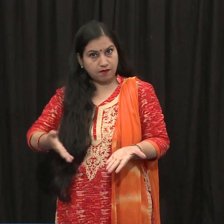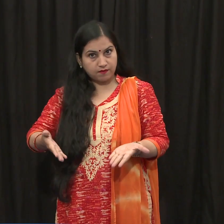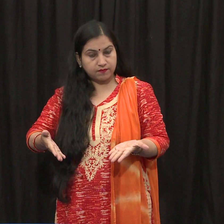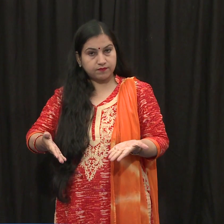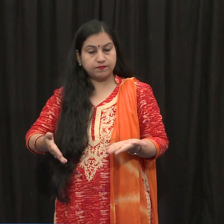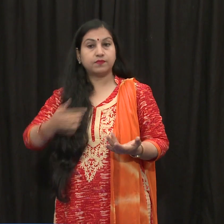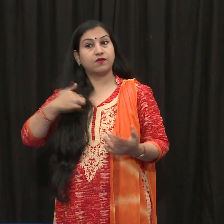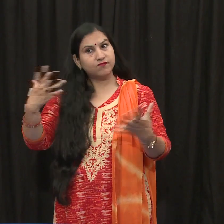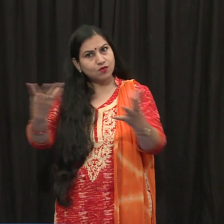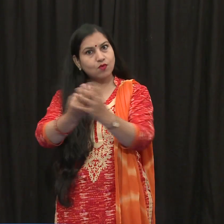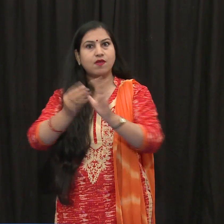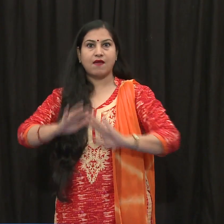we have a written book